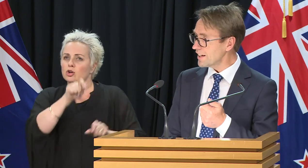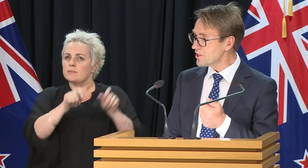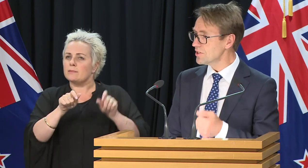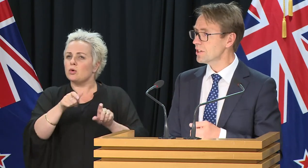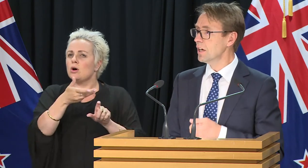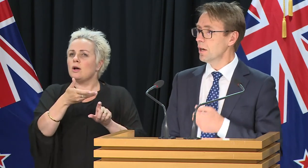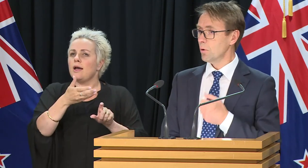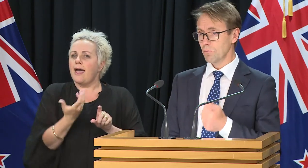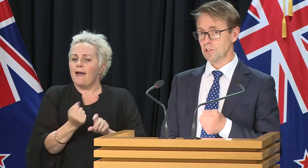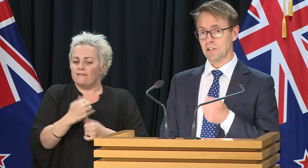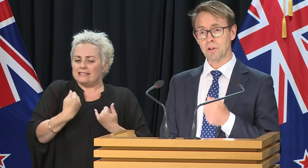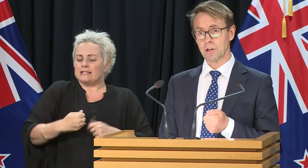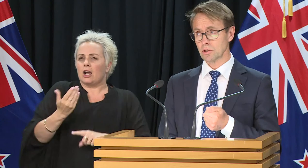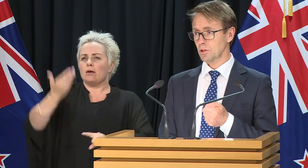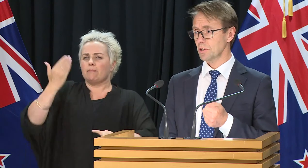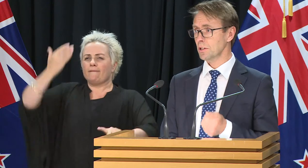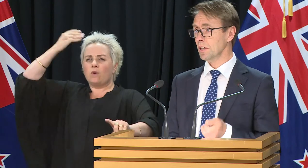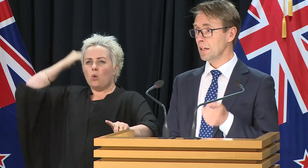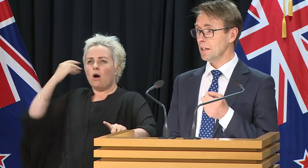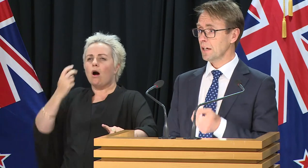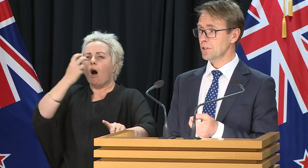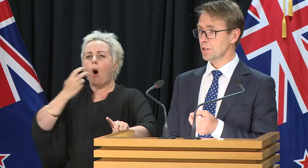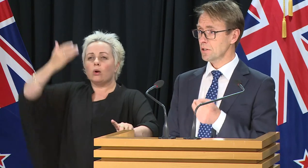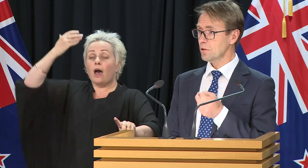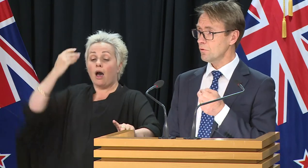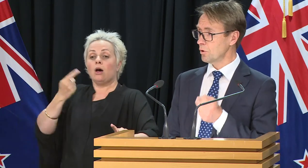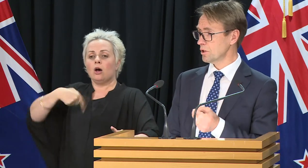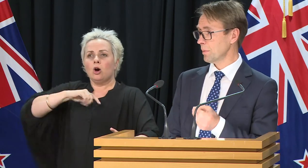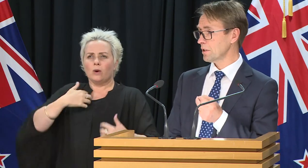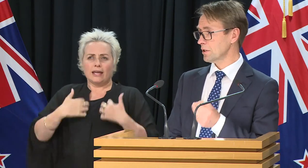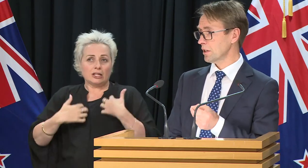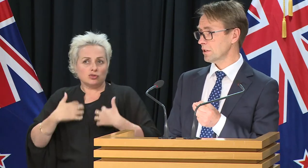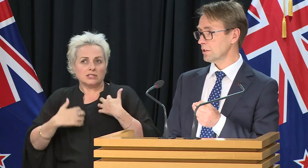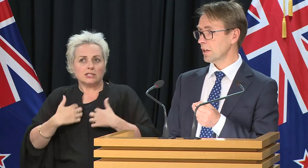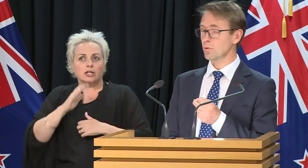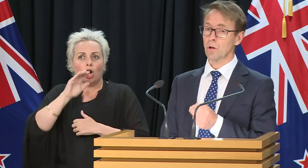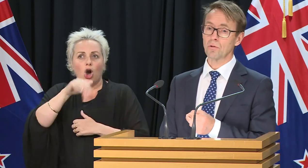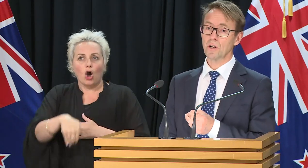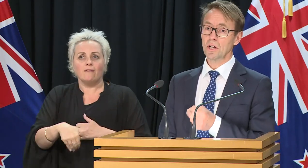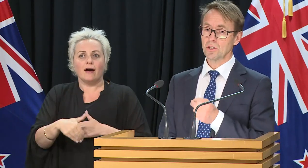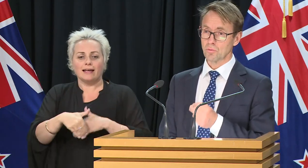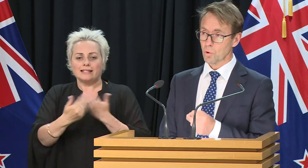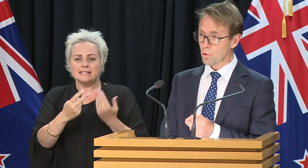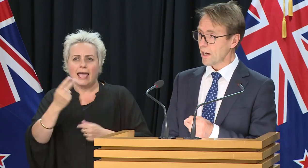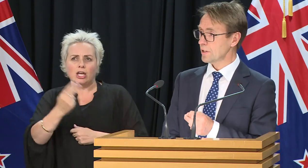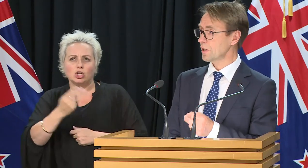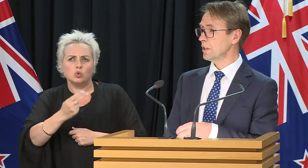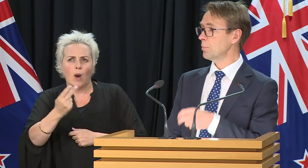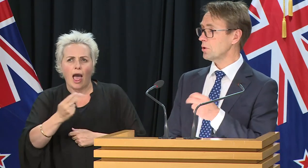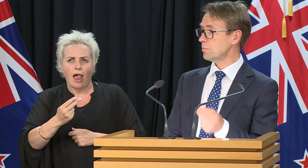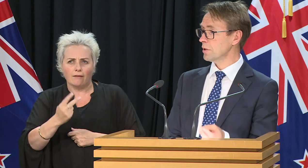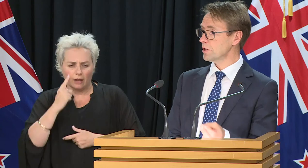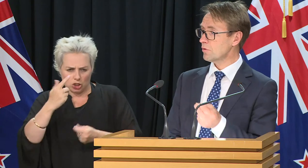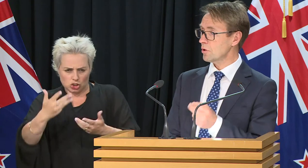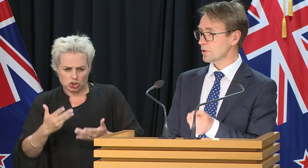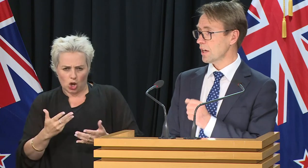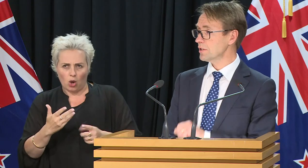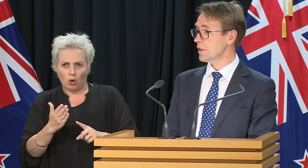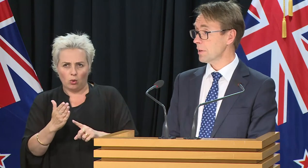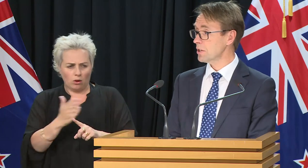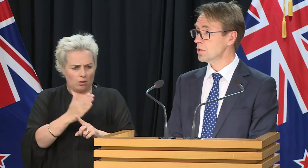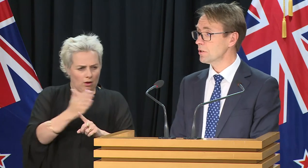older cases. We're obviously very interested in any cases first being detected at day 12 to rule out any possibility